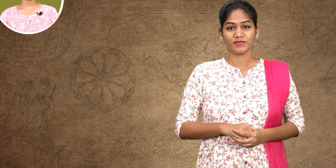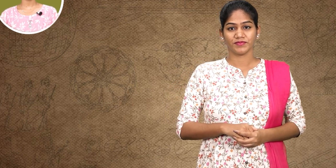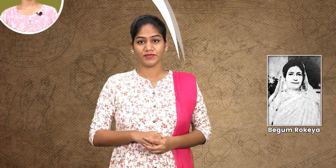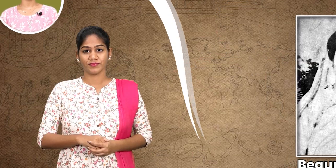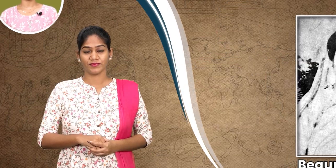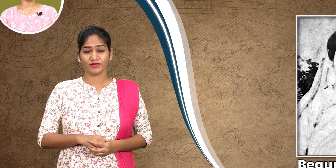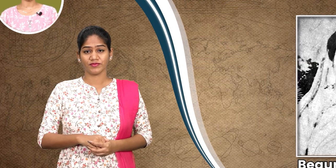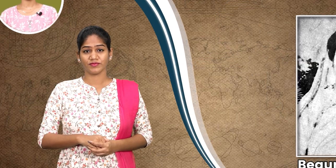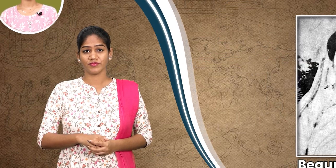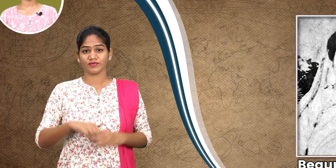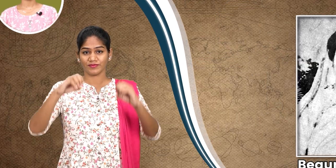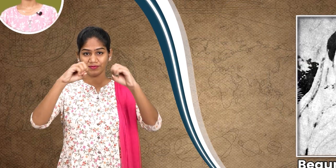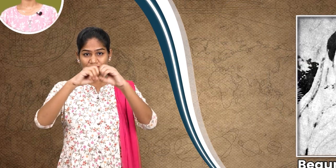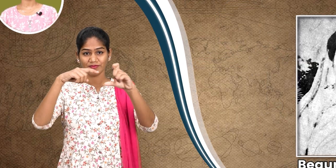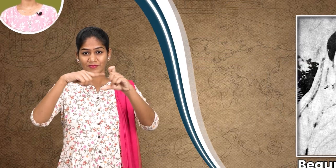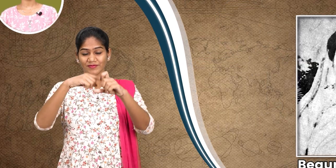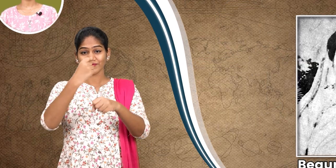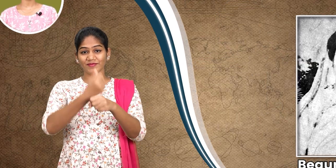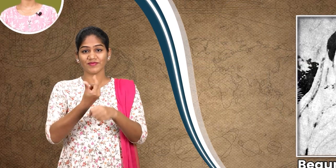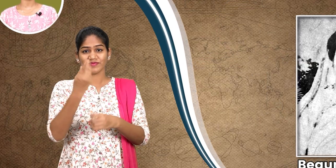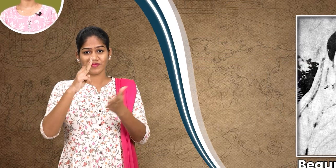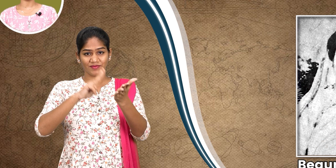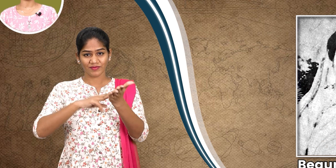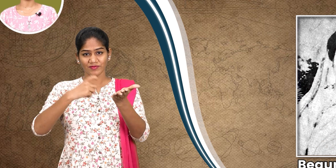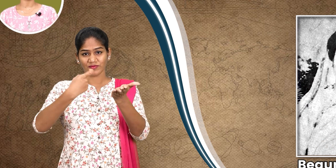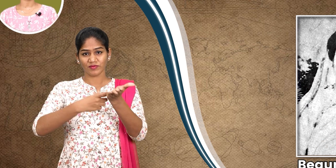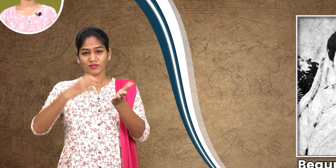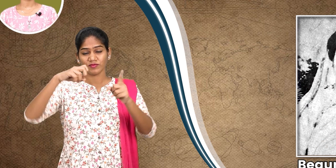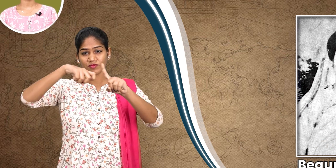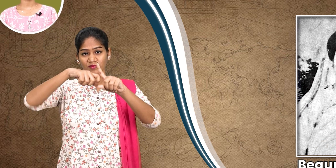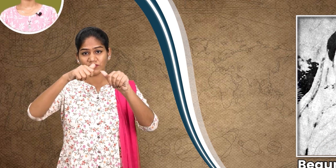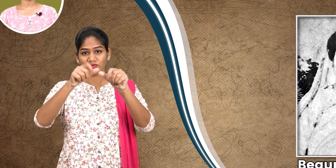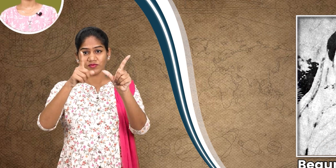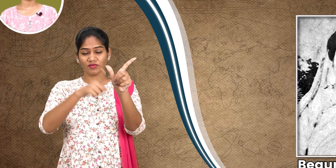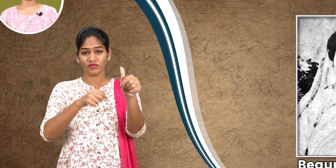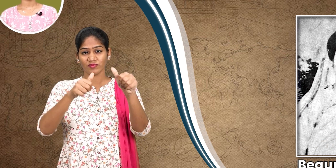Begum Rukia was a social reformer.